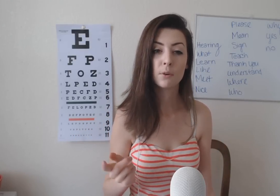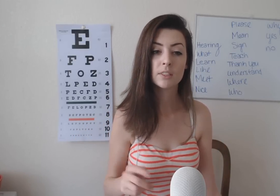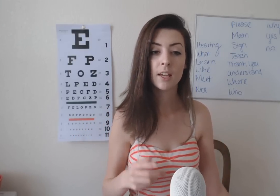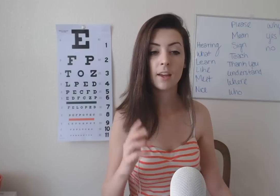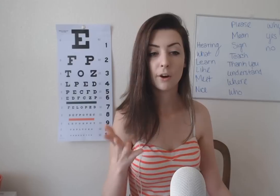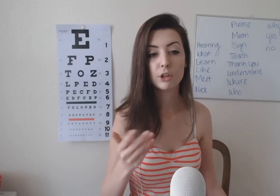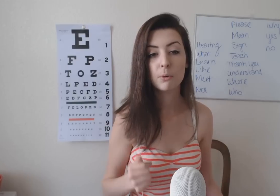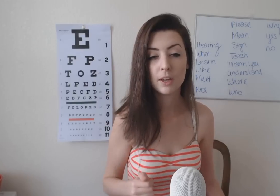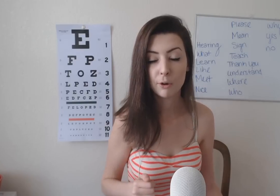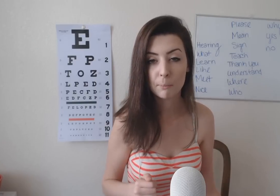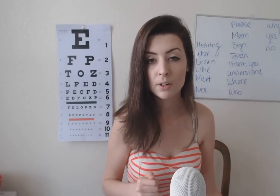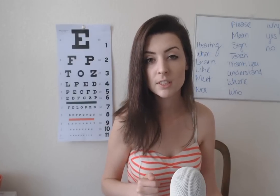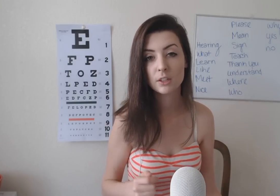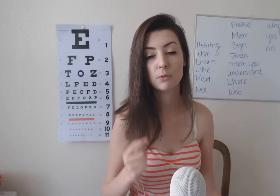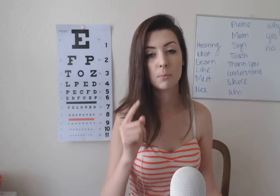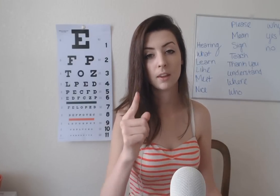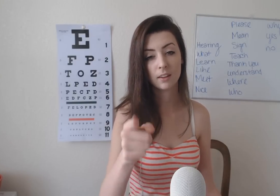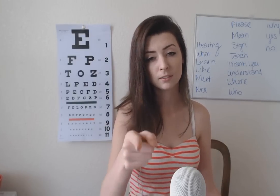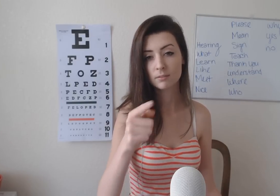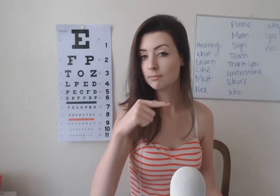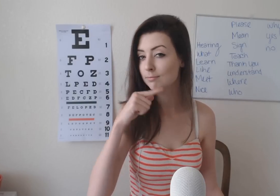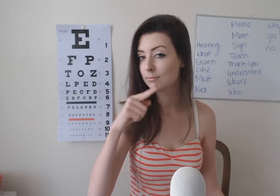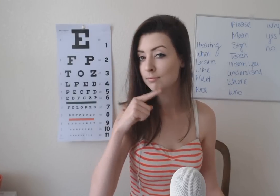say, are you a hearing person, you would be like,